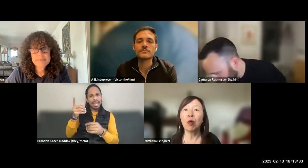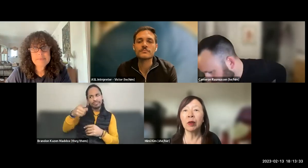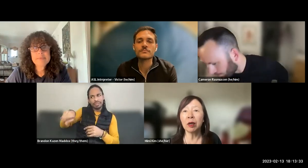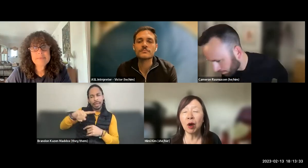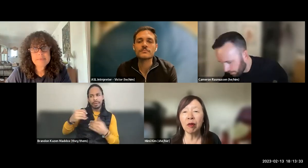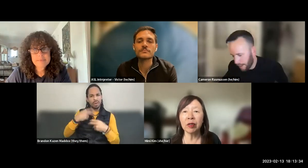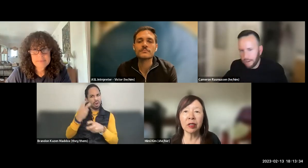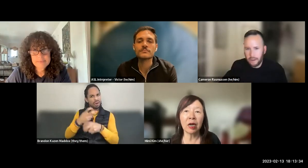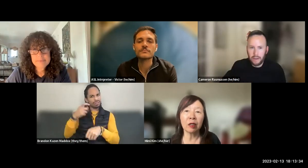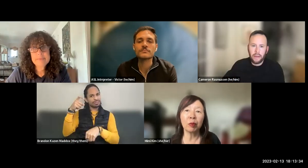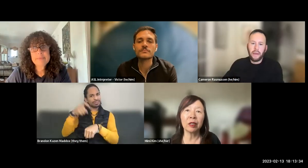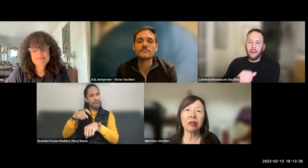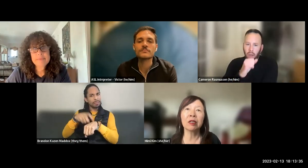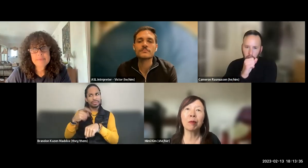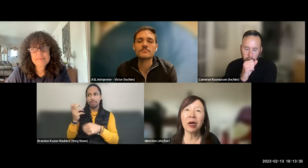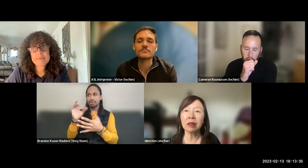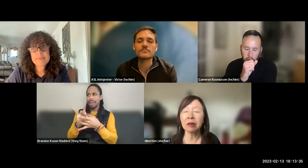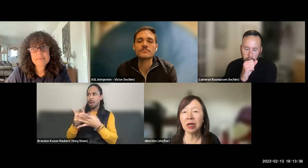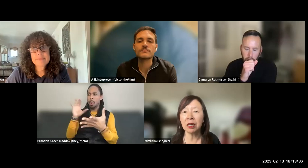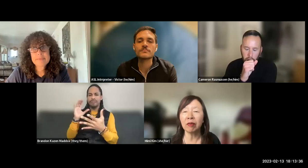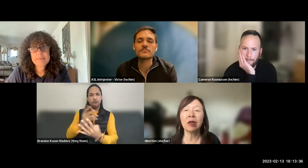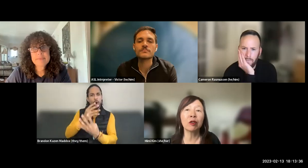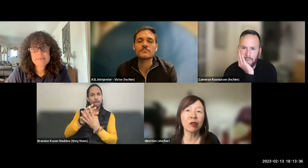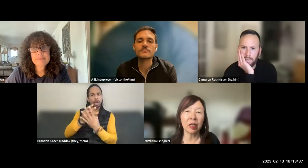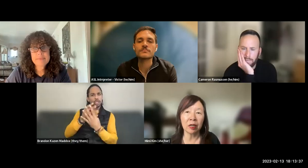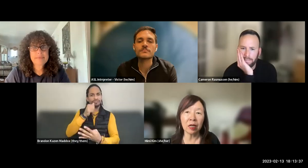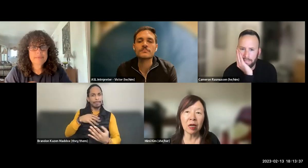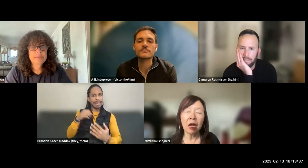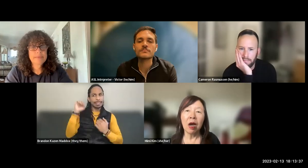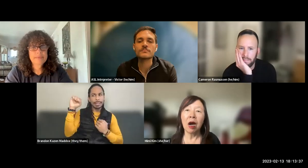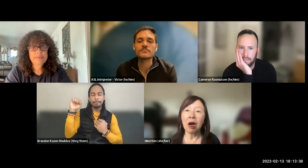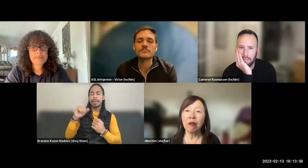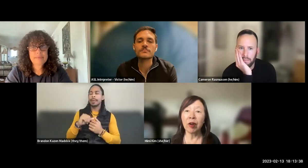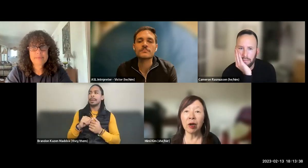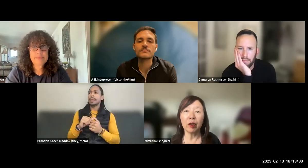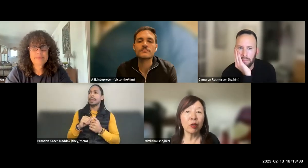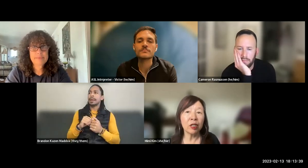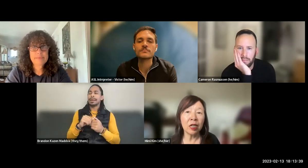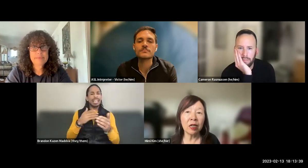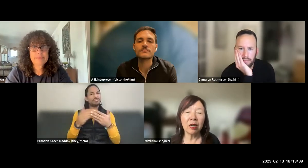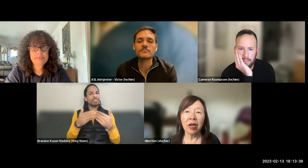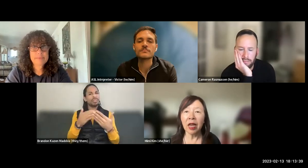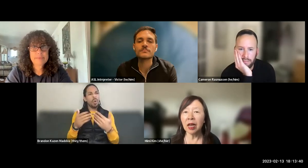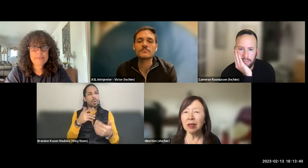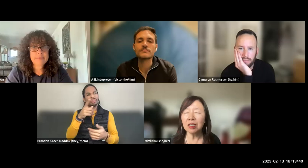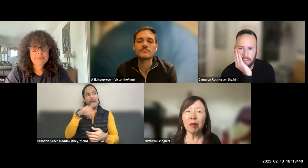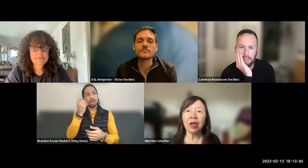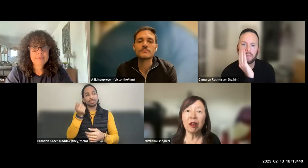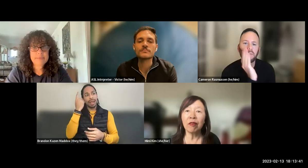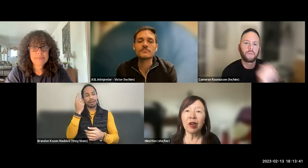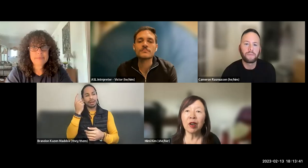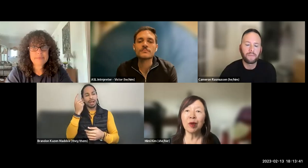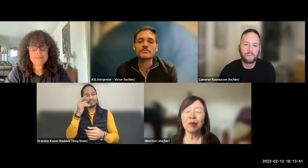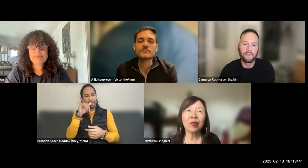feminism or let go of this tie to the police, despite this kind of understanding of the critique and some